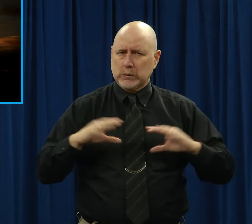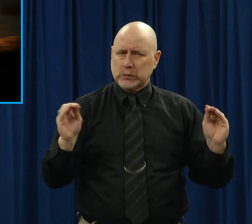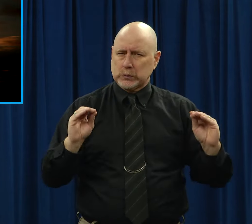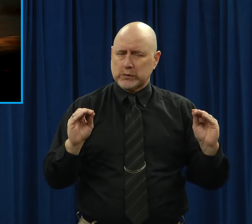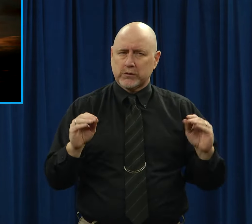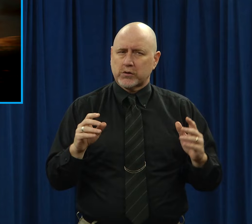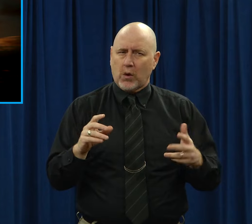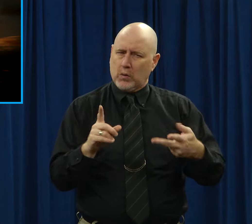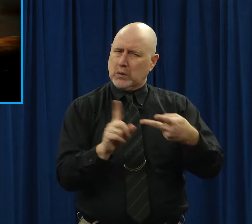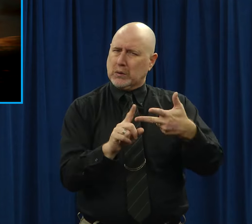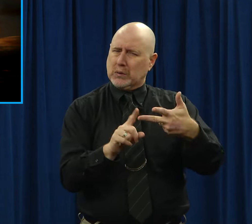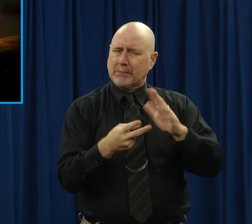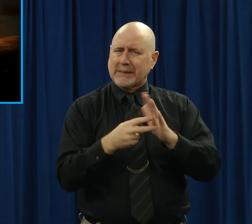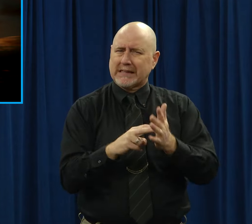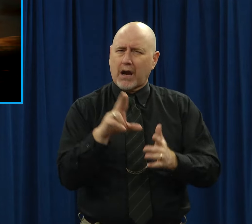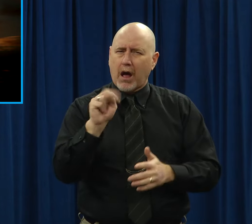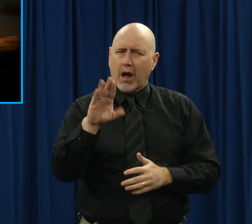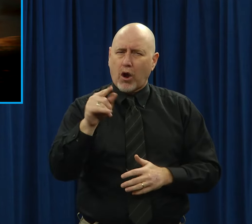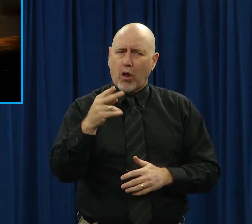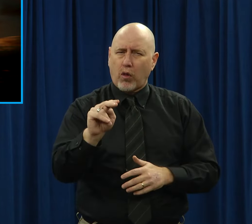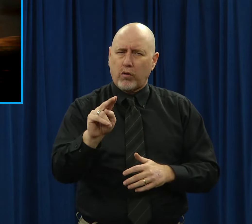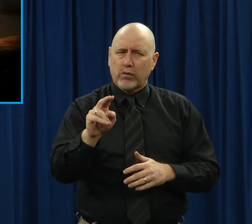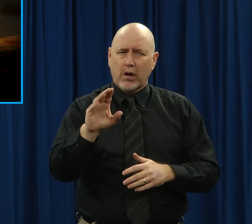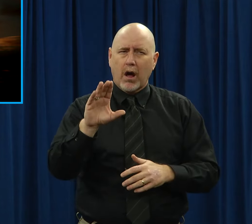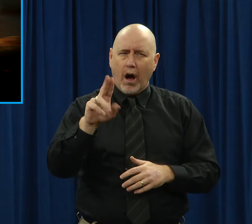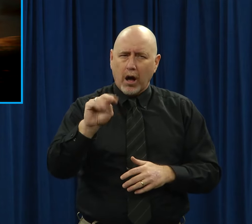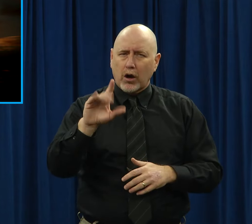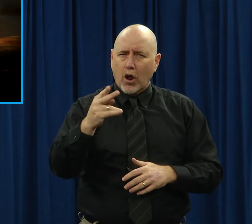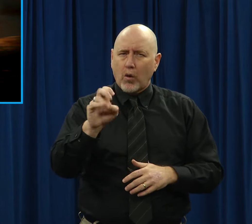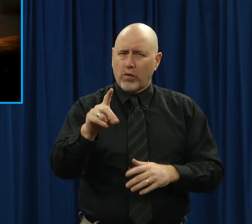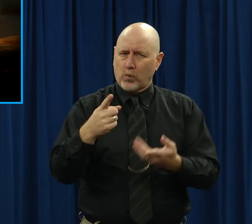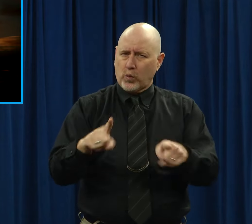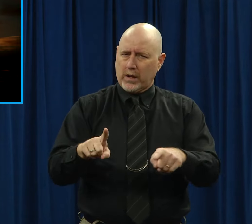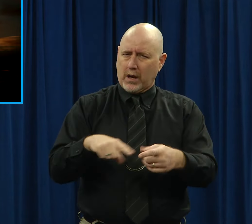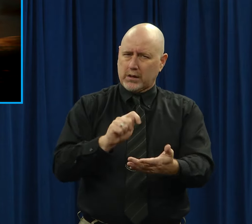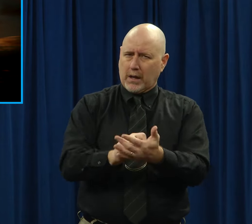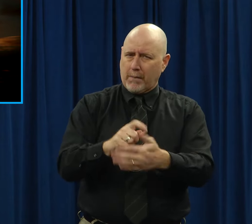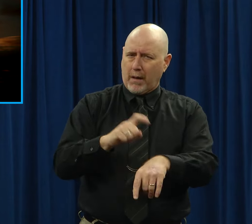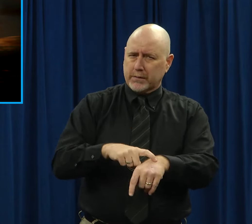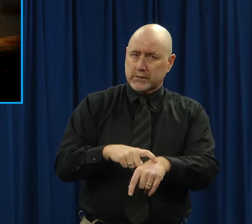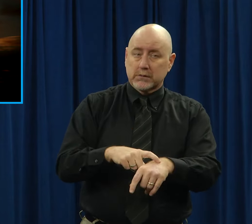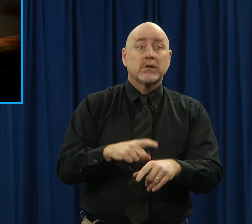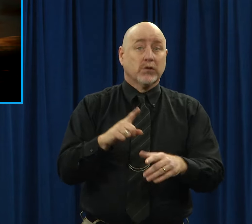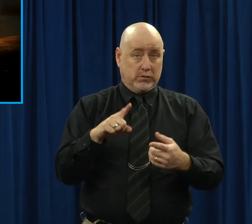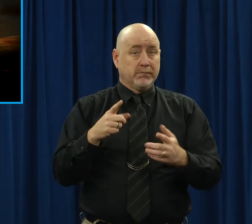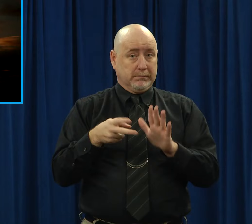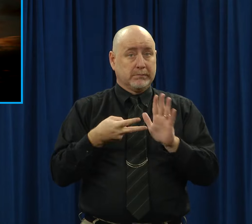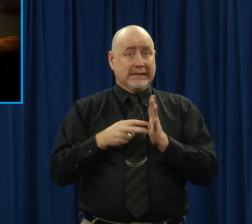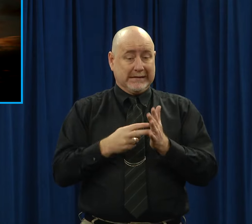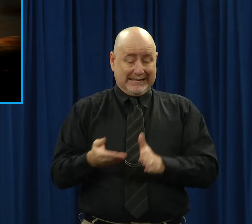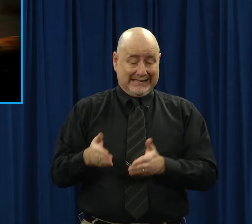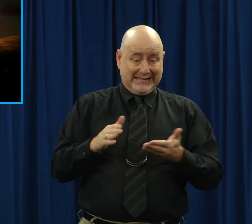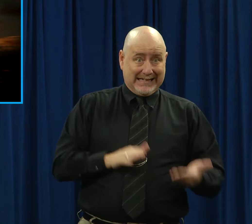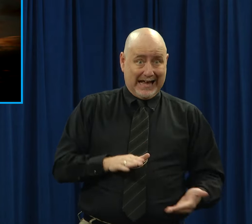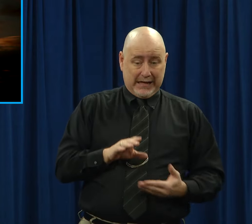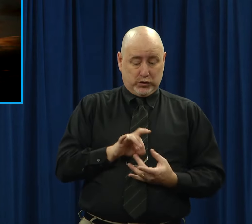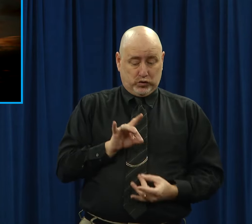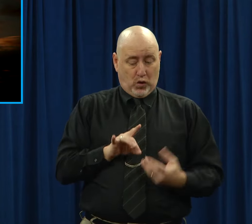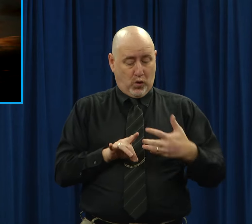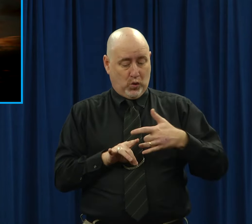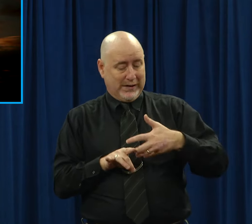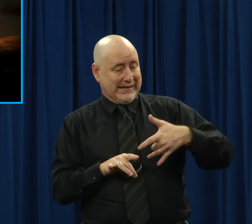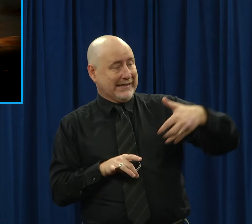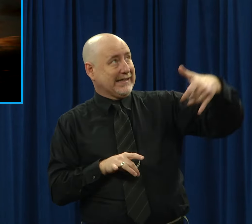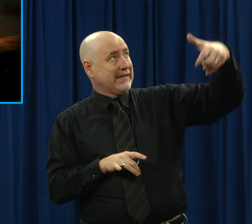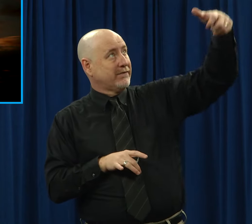unclothed. What is it? What's he referring to? When is that going to occur? Well, it's when we die and the